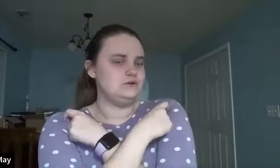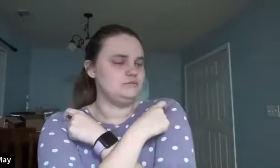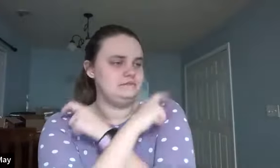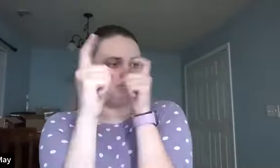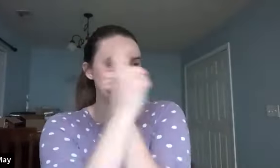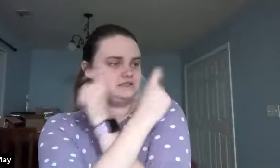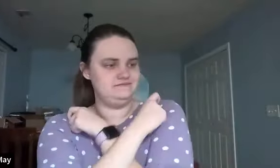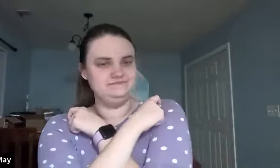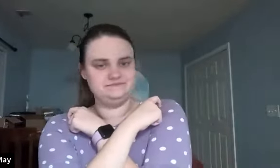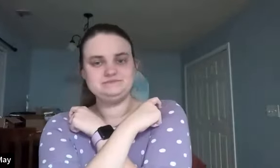little paws.